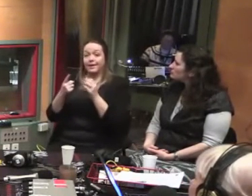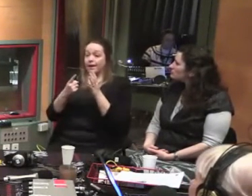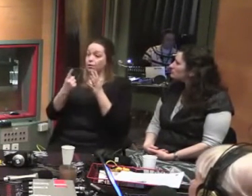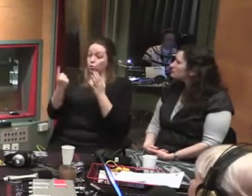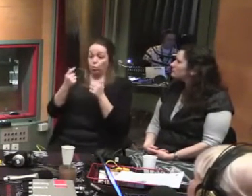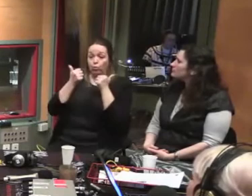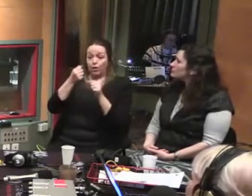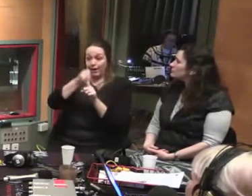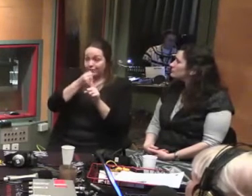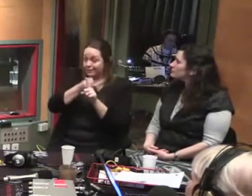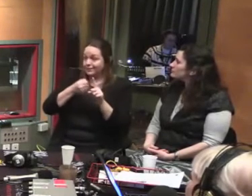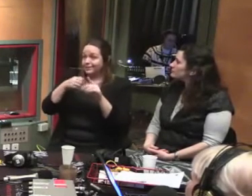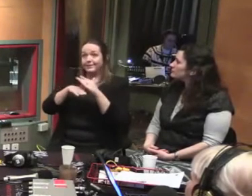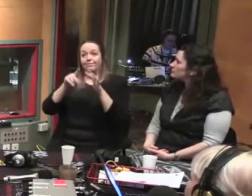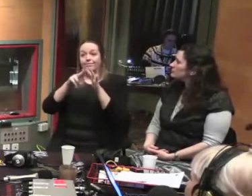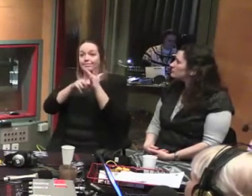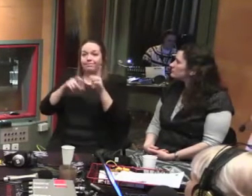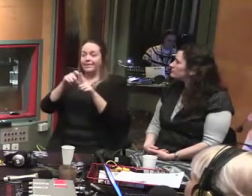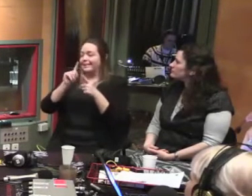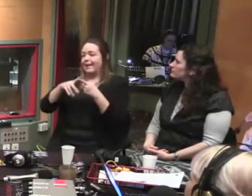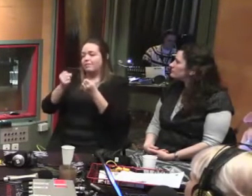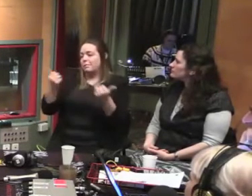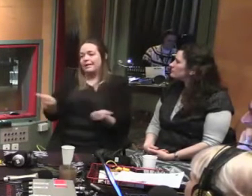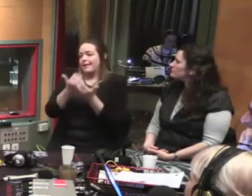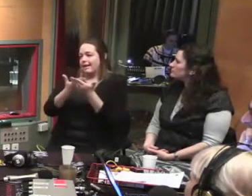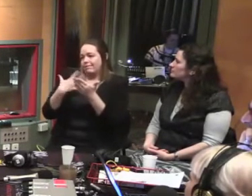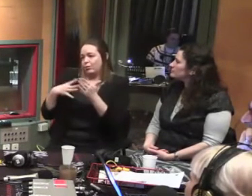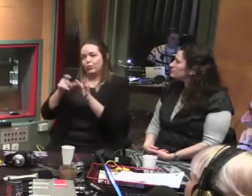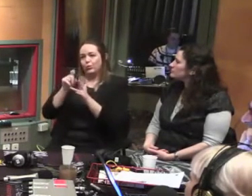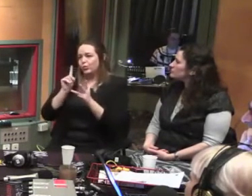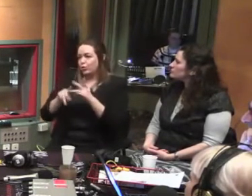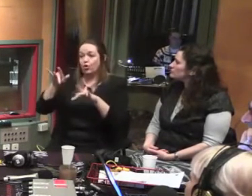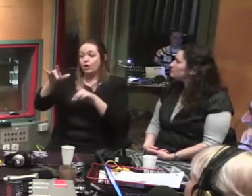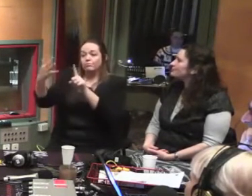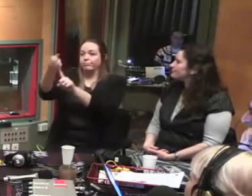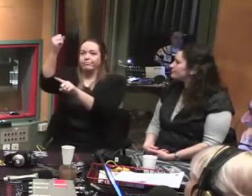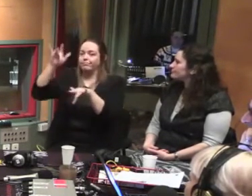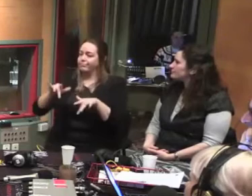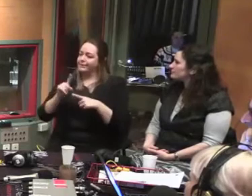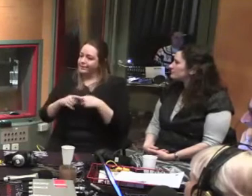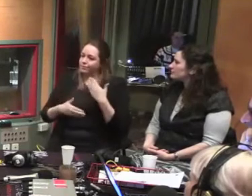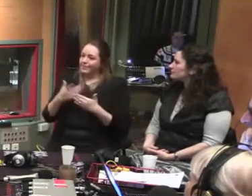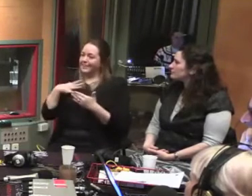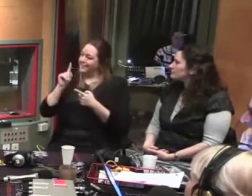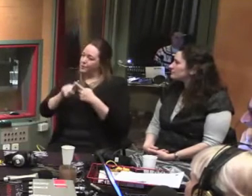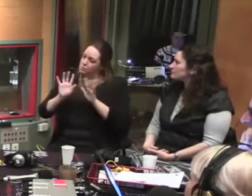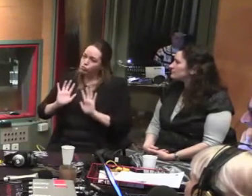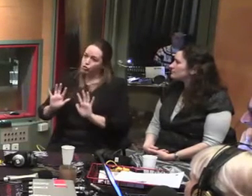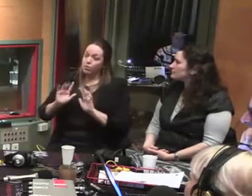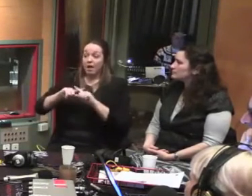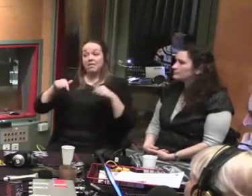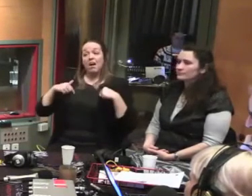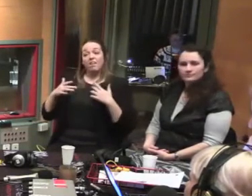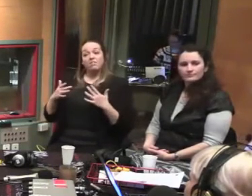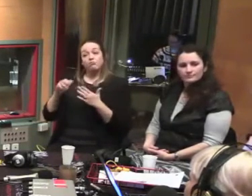would say, we've still got a long way to go, I think. And so we have to keep pushing. But yes, I think I can see that we're heading in the right